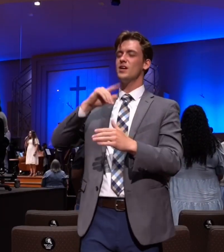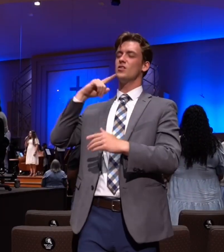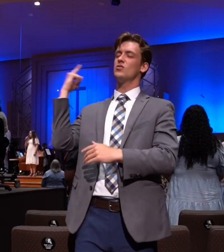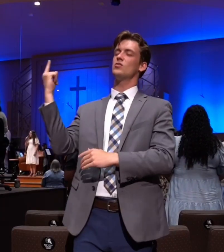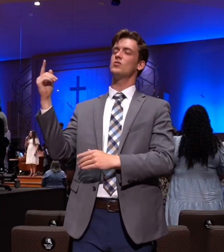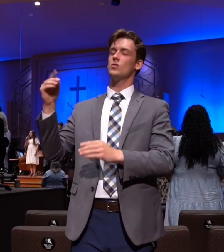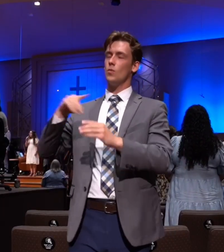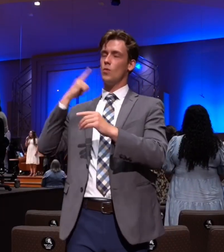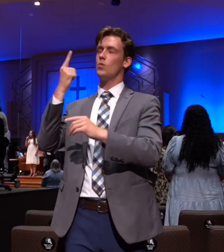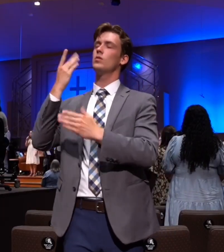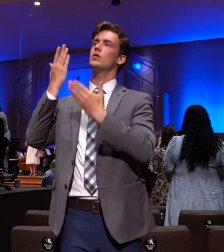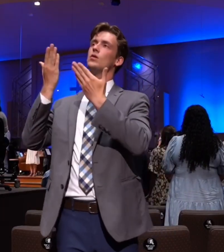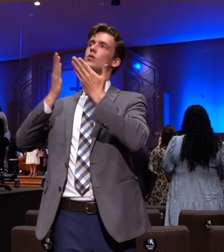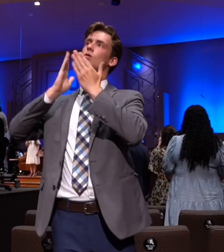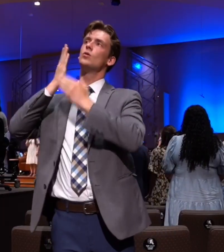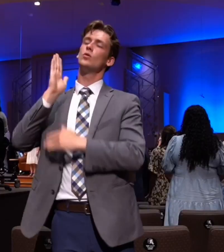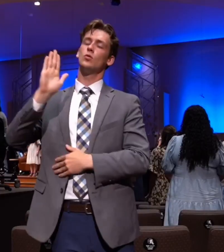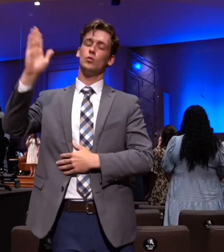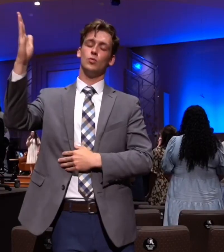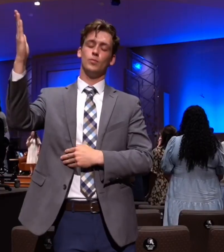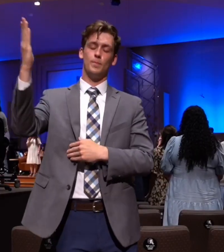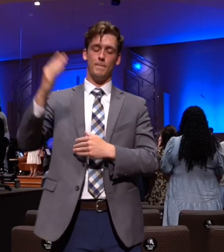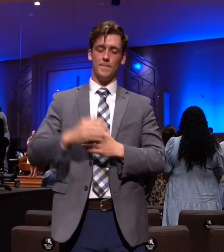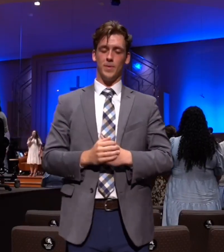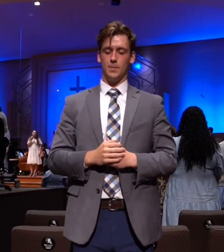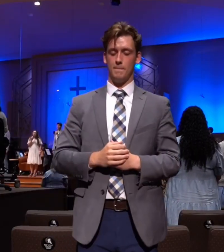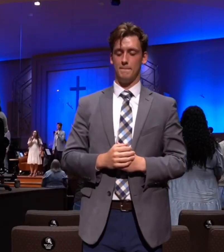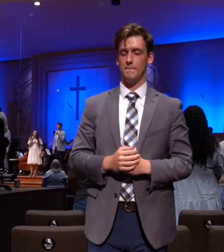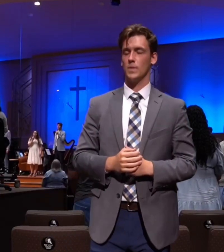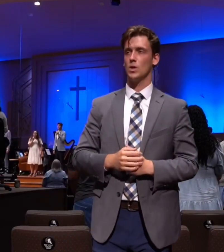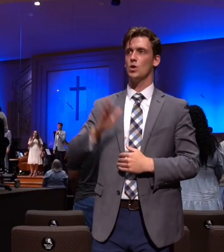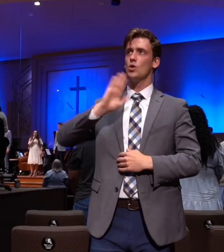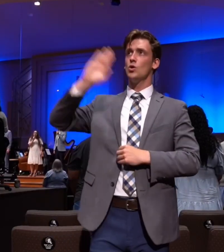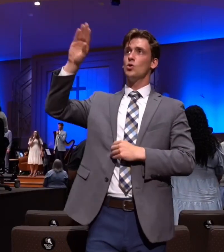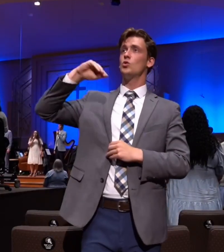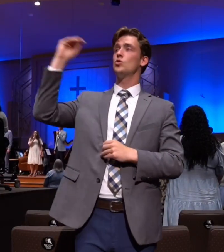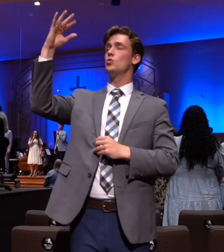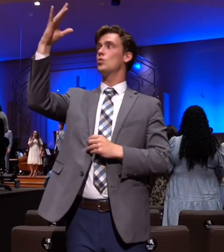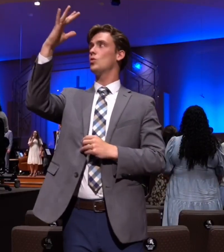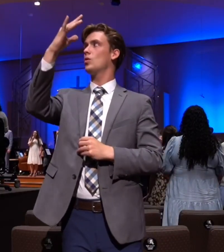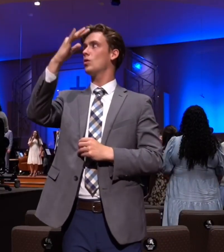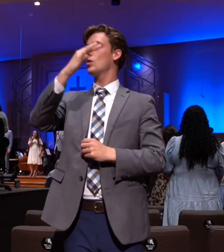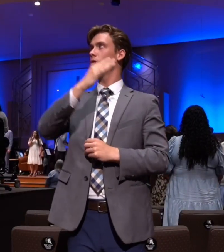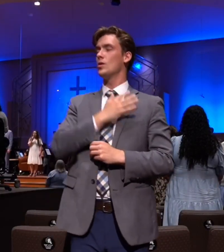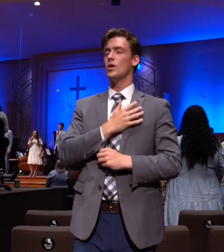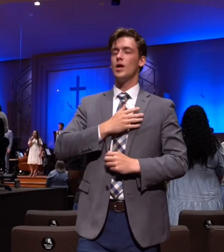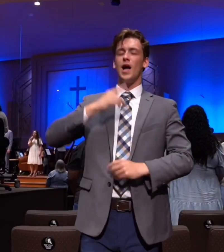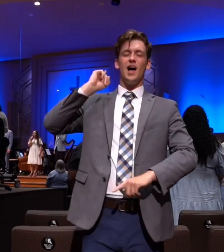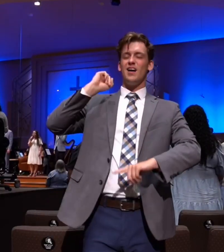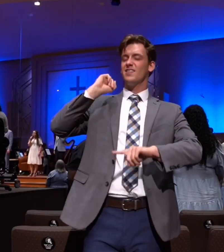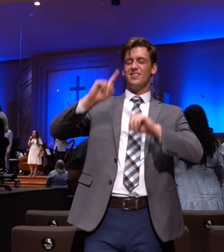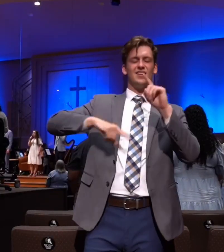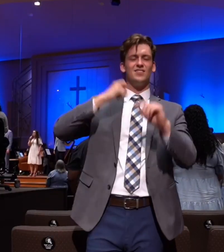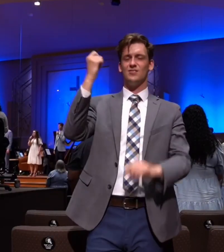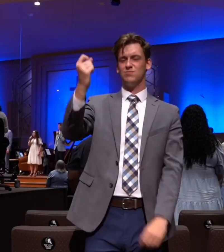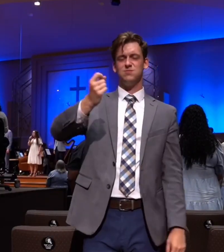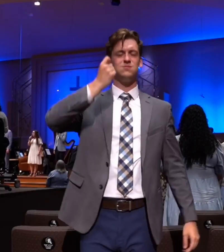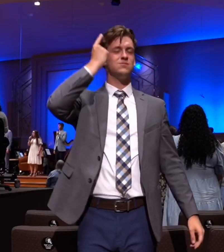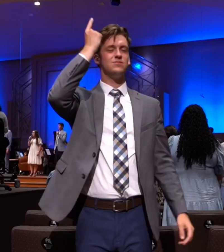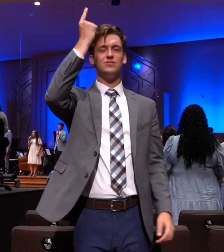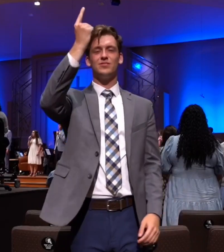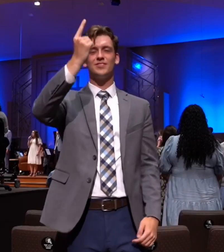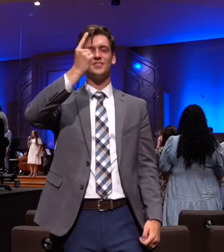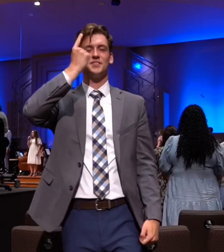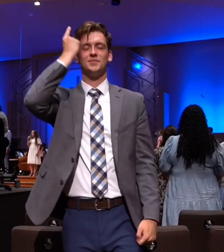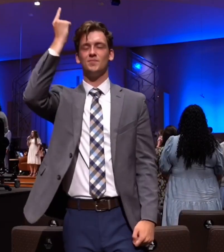alone. Your grace, oh well too deep to fathom.